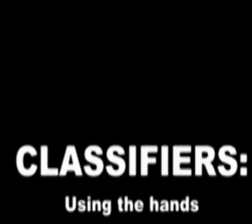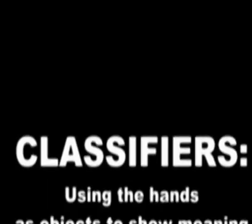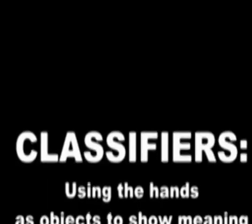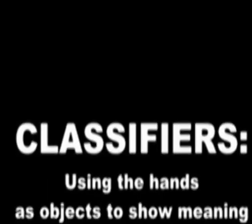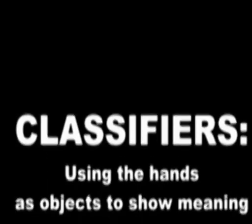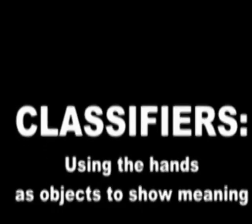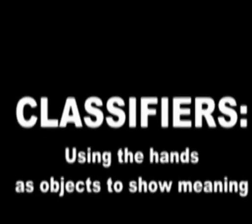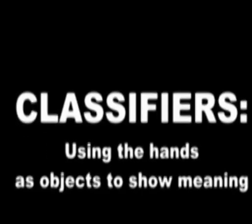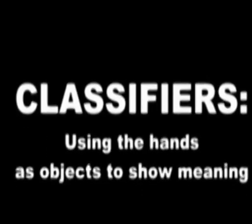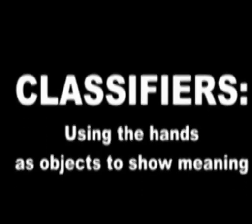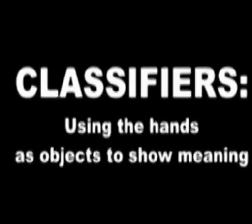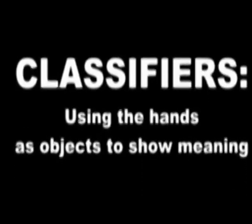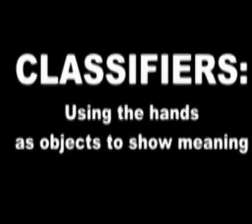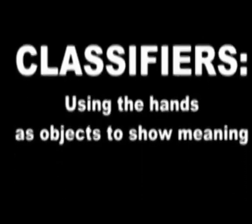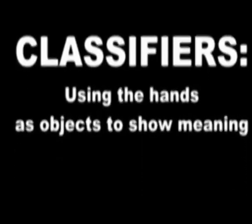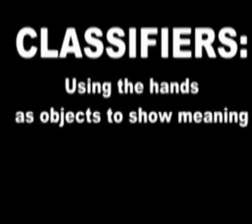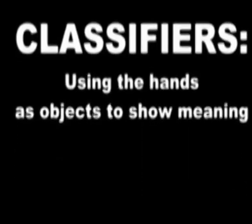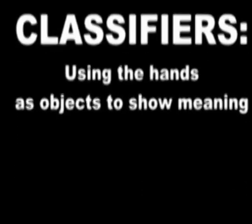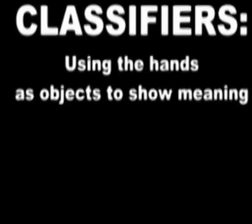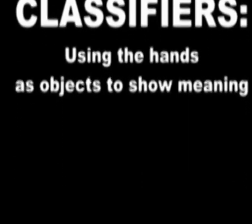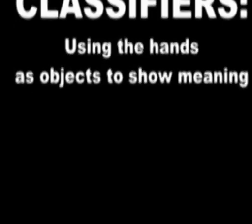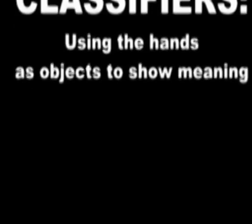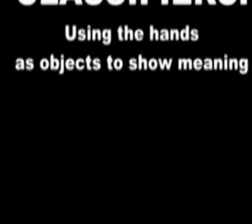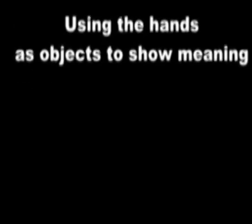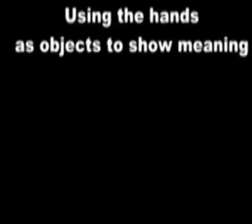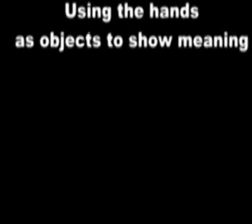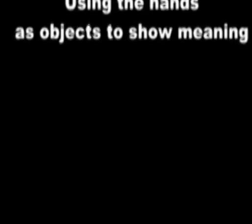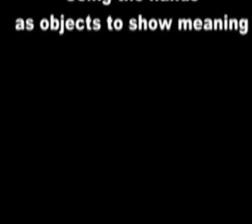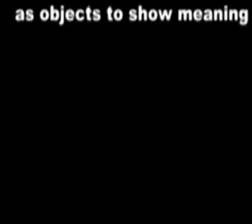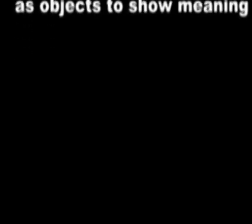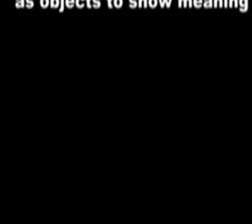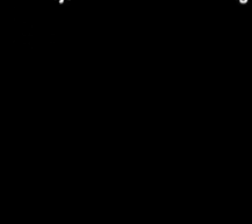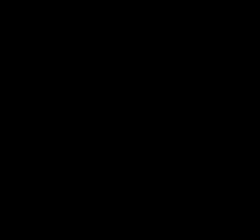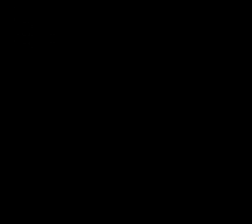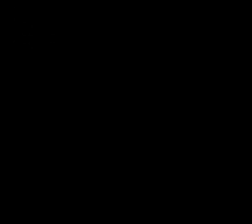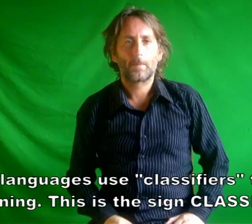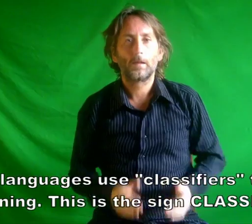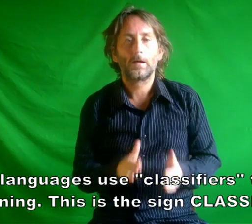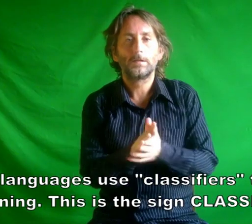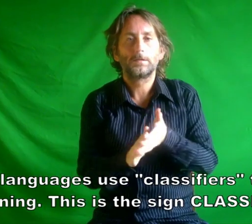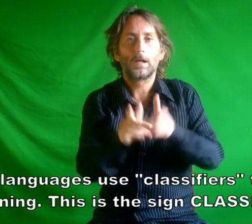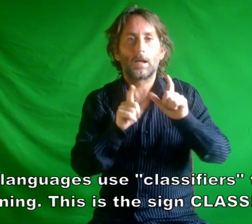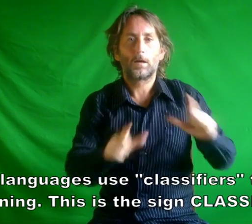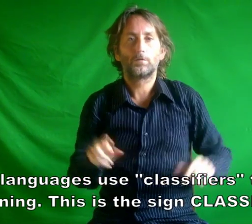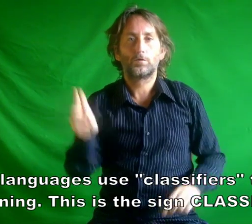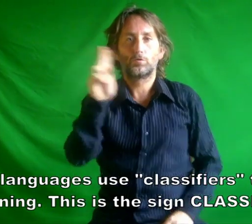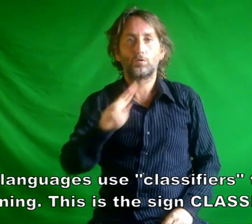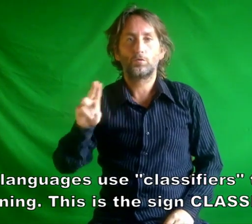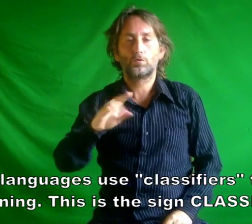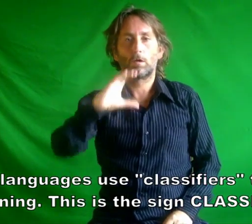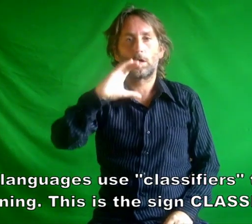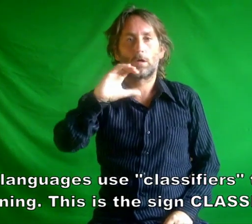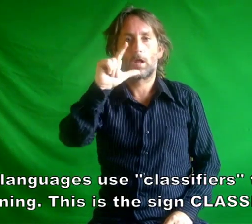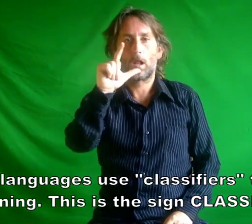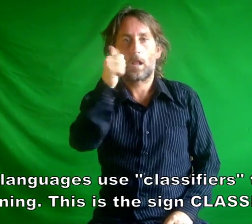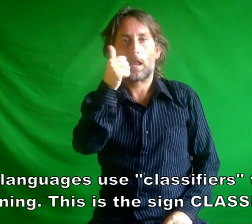Classifiers, using the hands as objects to show meaning. Sign languages use classifiers to show meaning. This is the